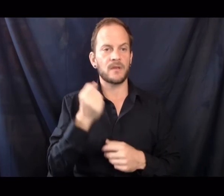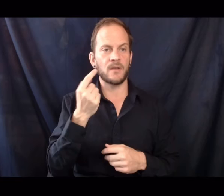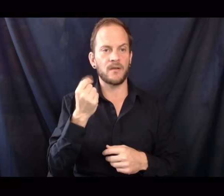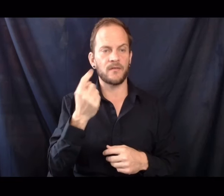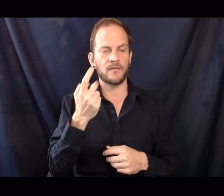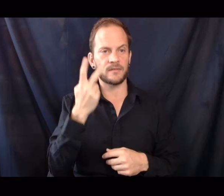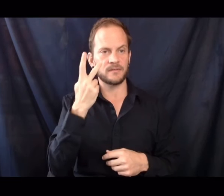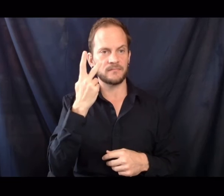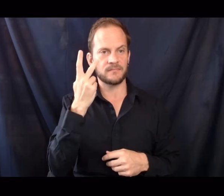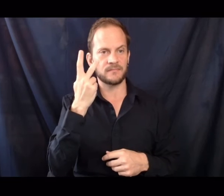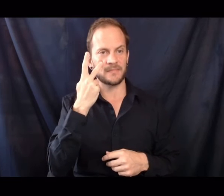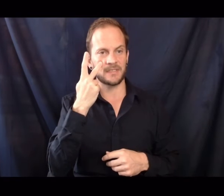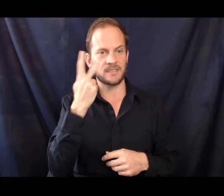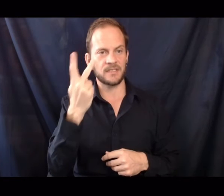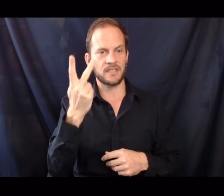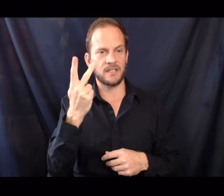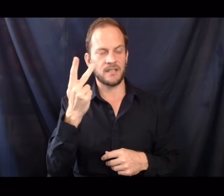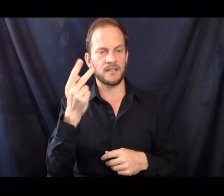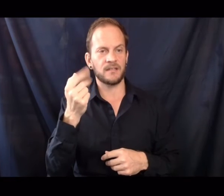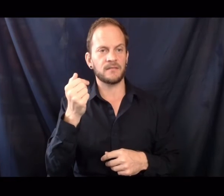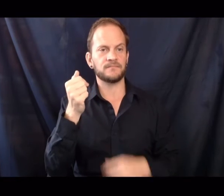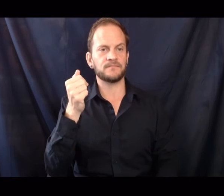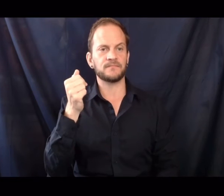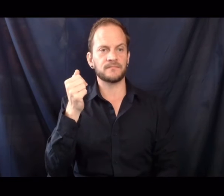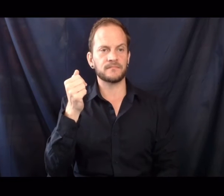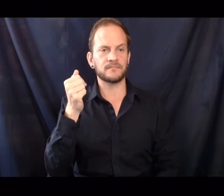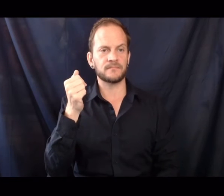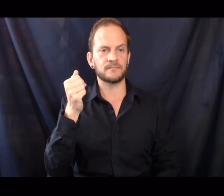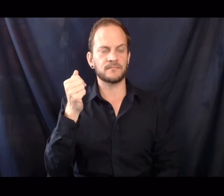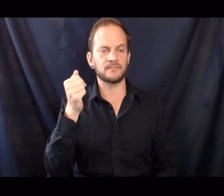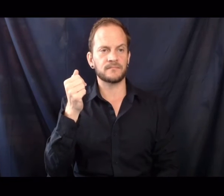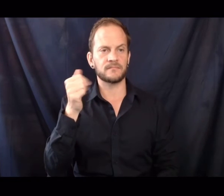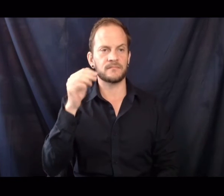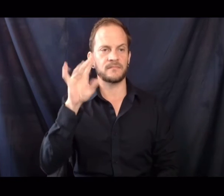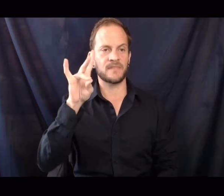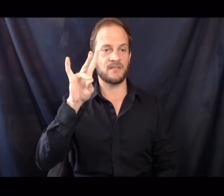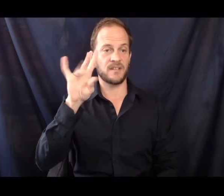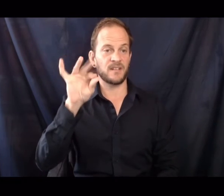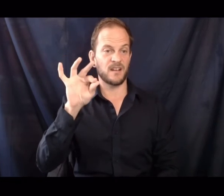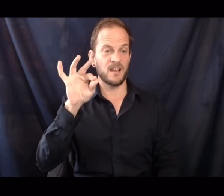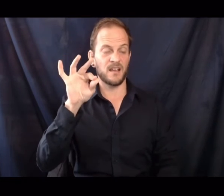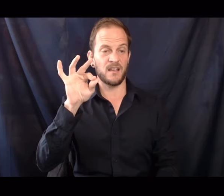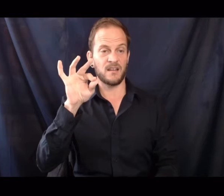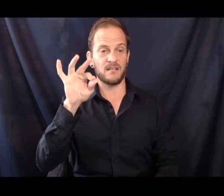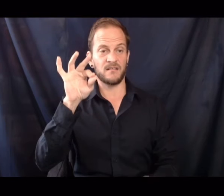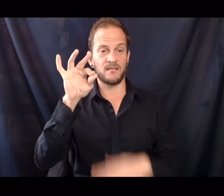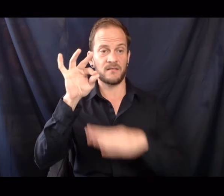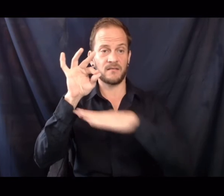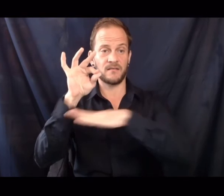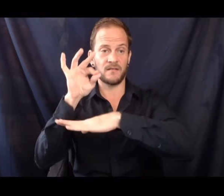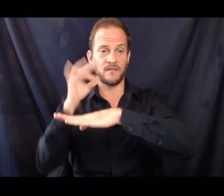So 79 divided by 4 is 19 and 3/4. Notice I put a plus sign here.